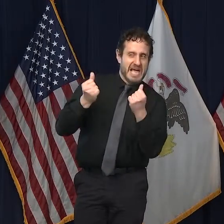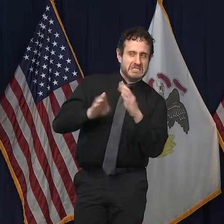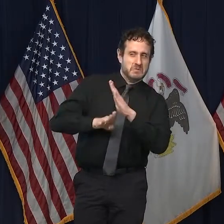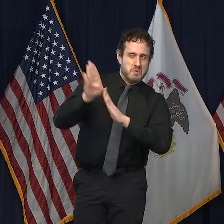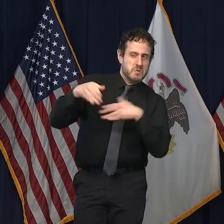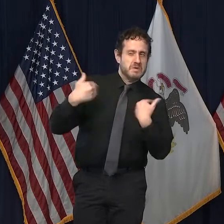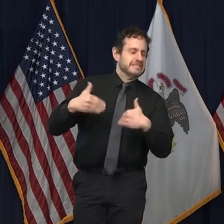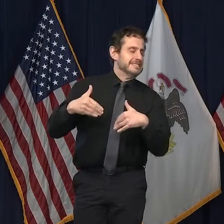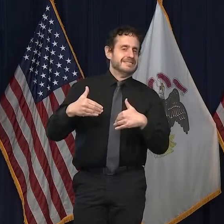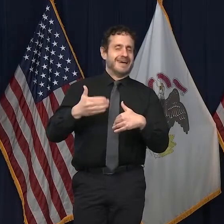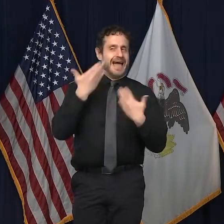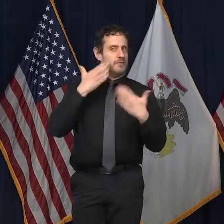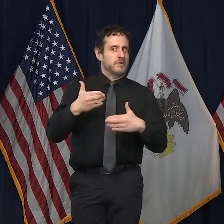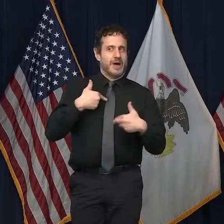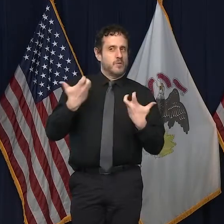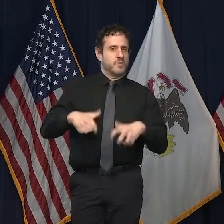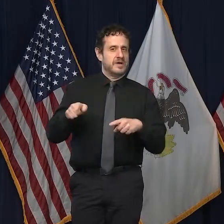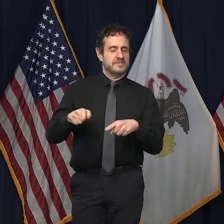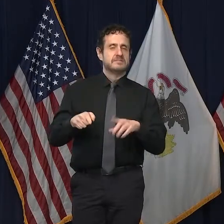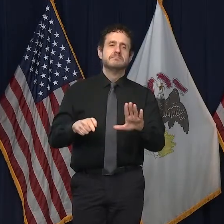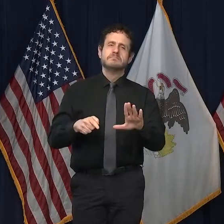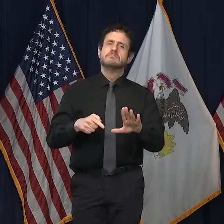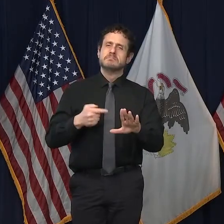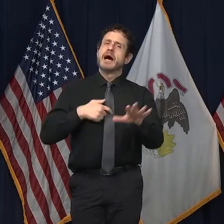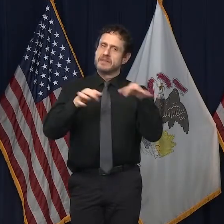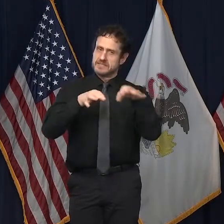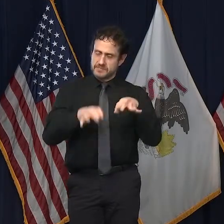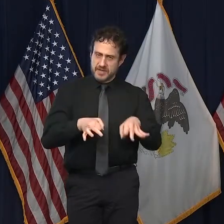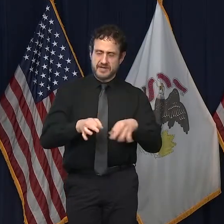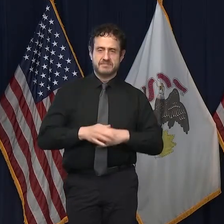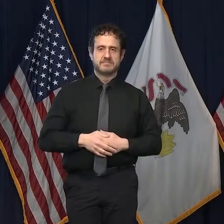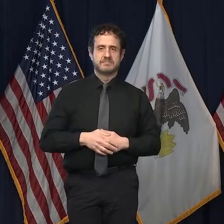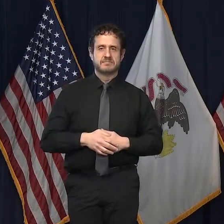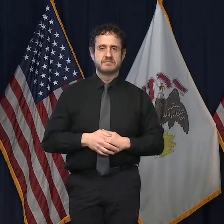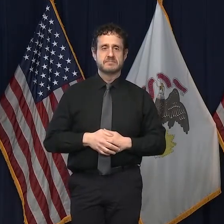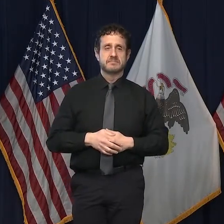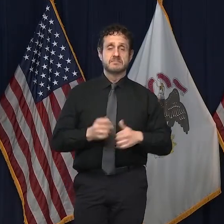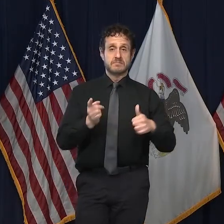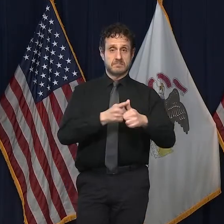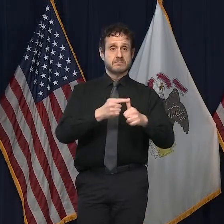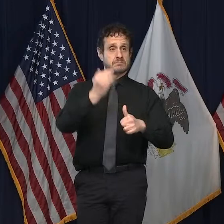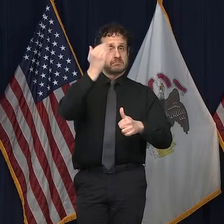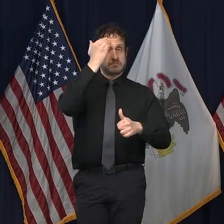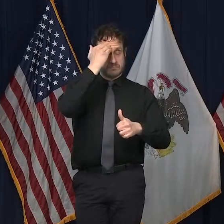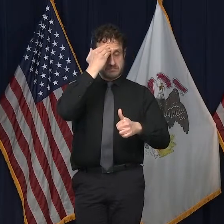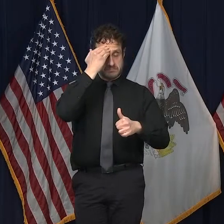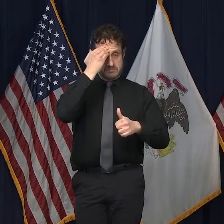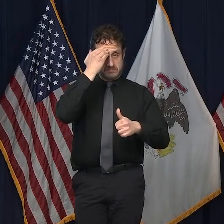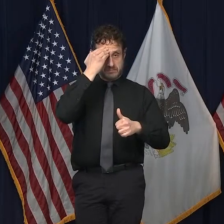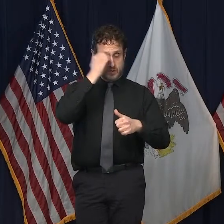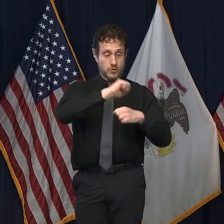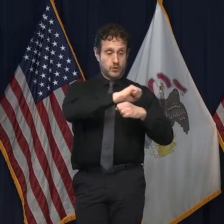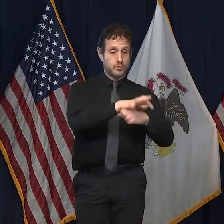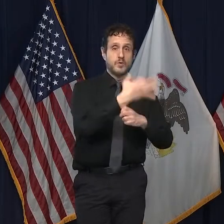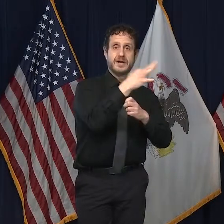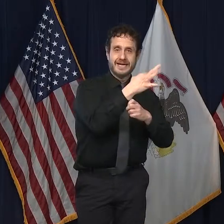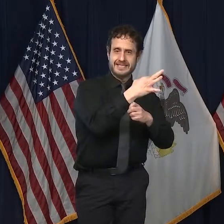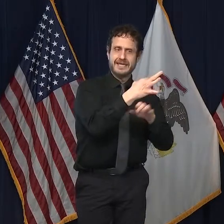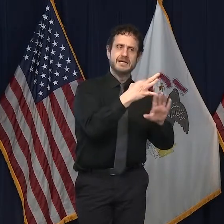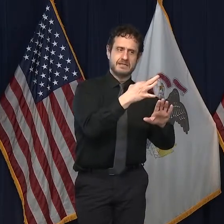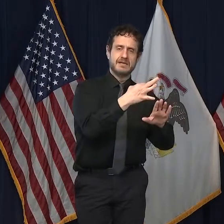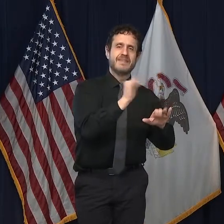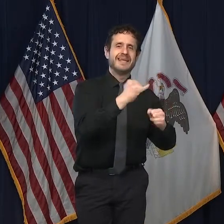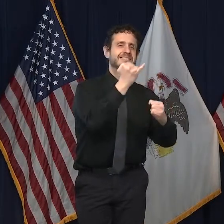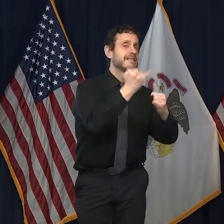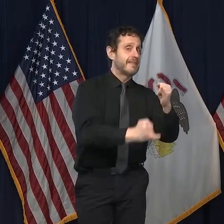be. Let me begin with the fact that there have been decades of research on coronaviruses broadly, like